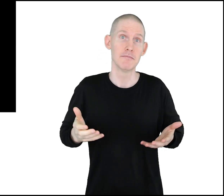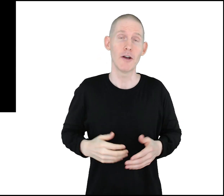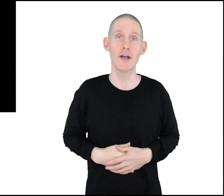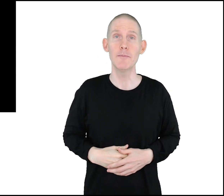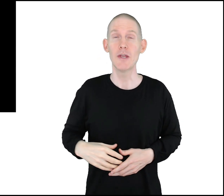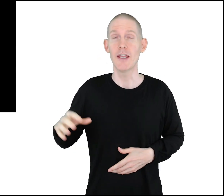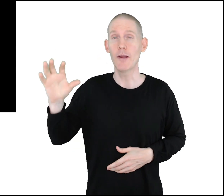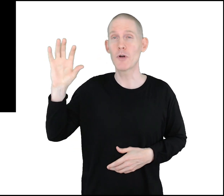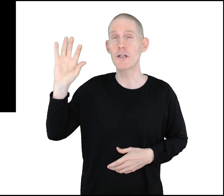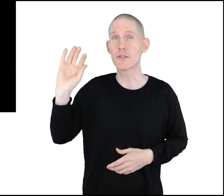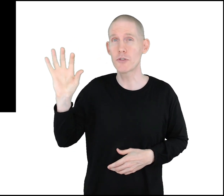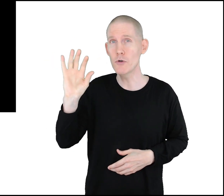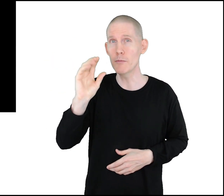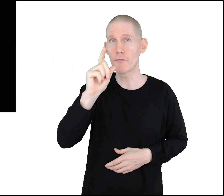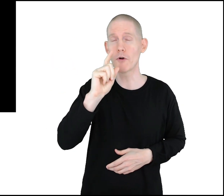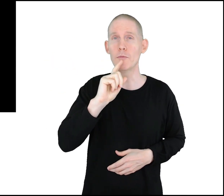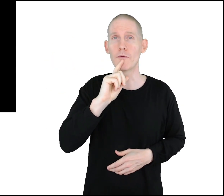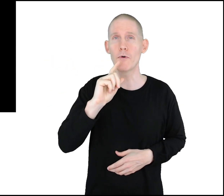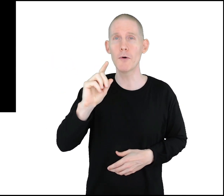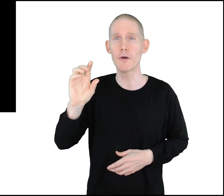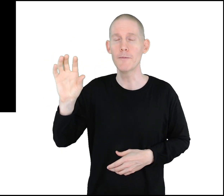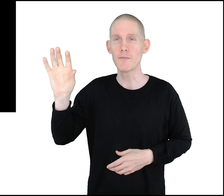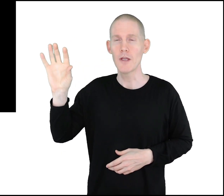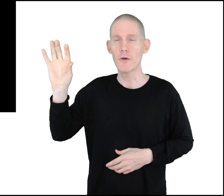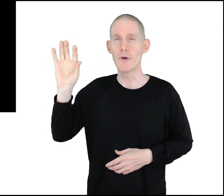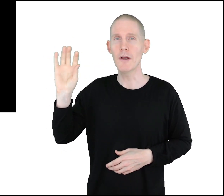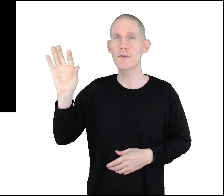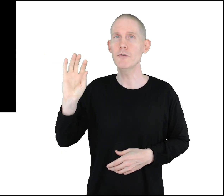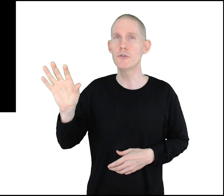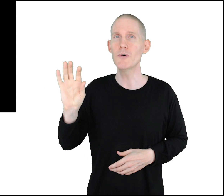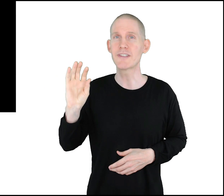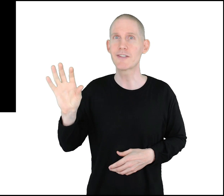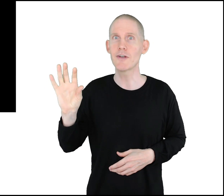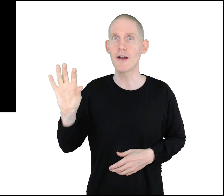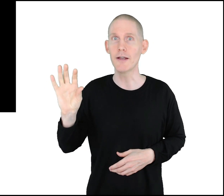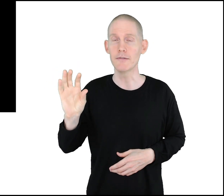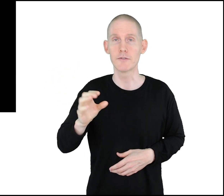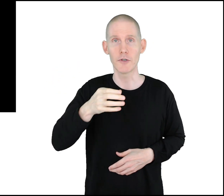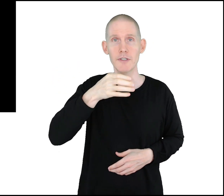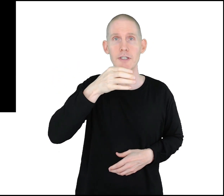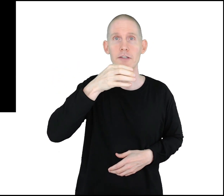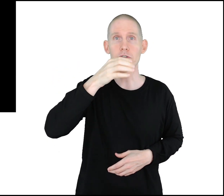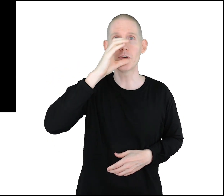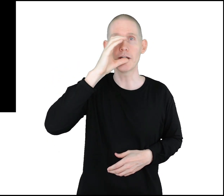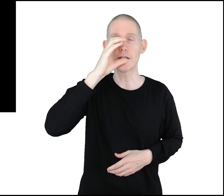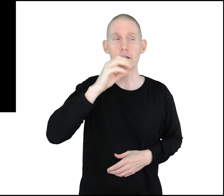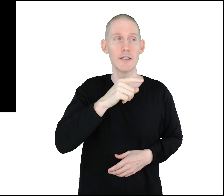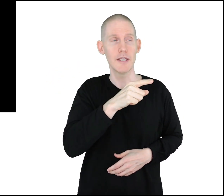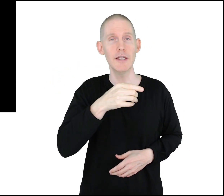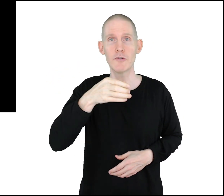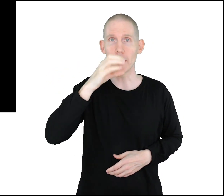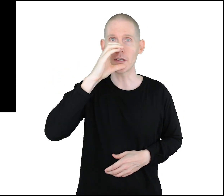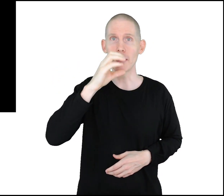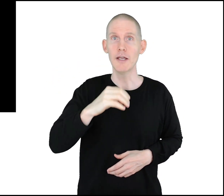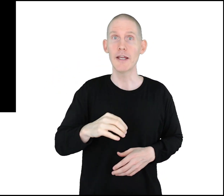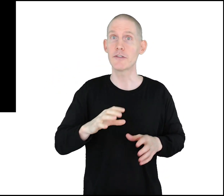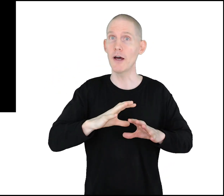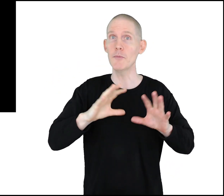All right, and we're going to assume before we move forward, whenever you do a sign, so in this case, drink, he drink, it's